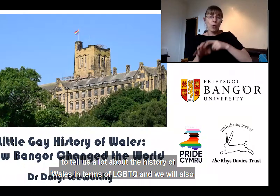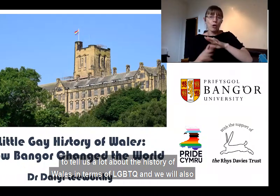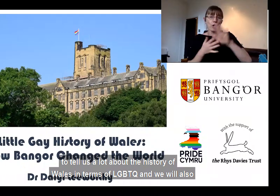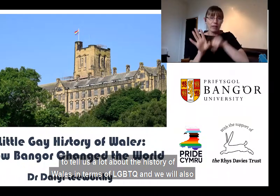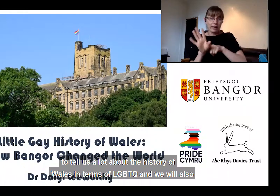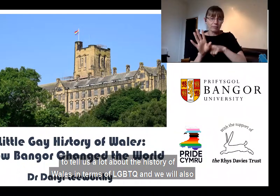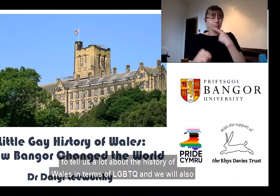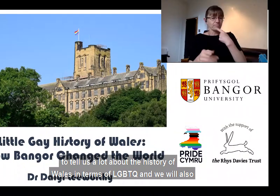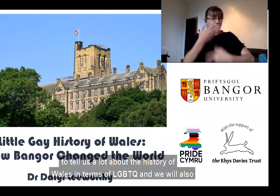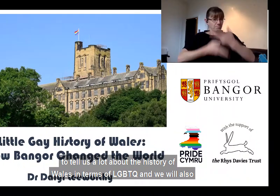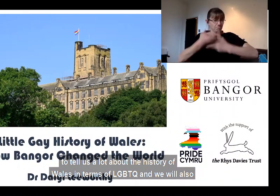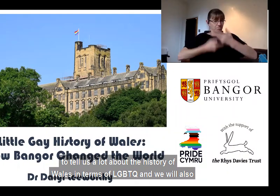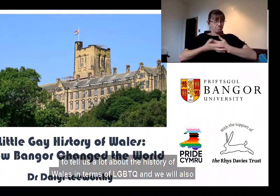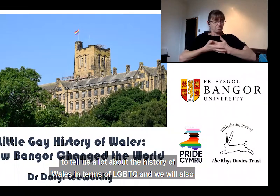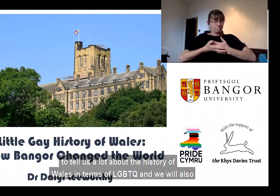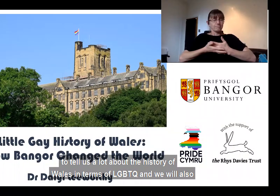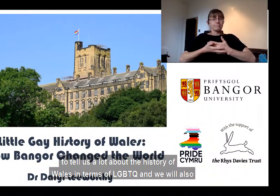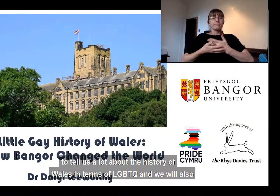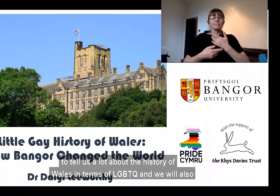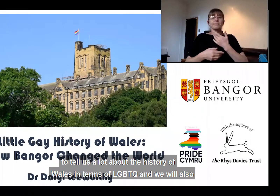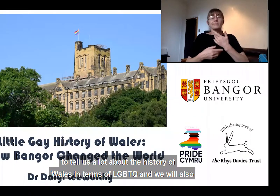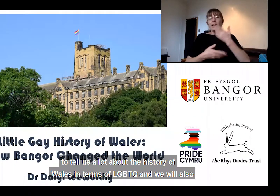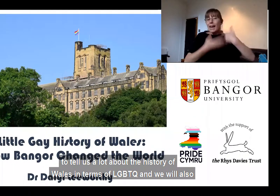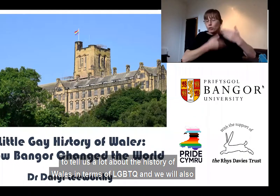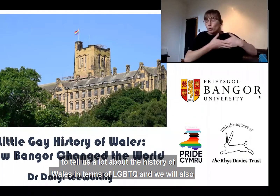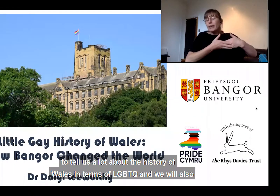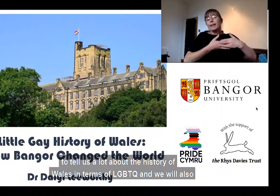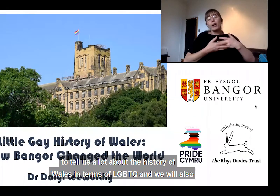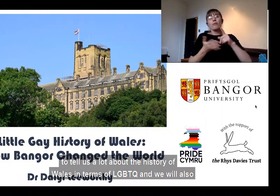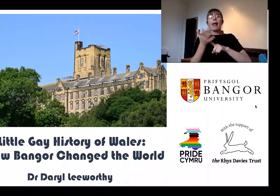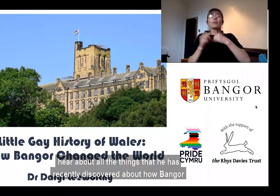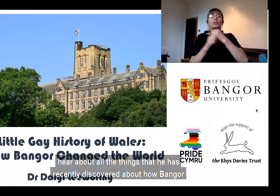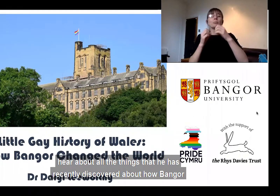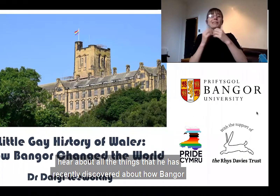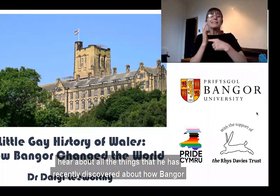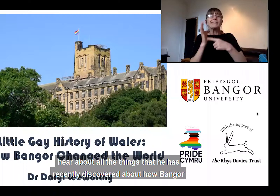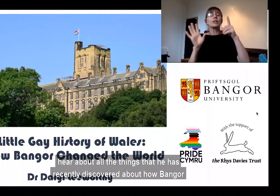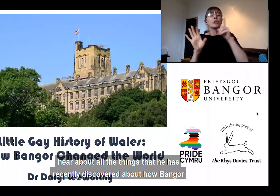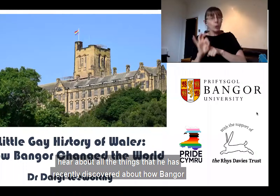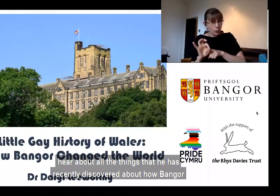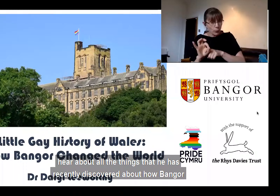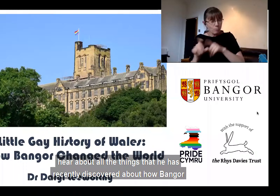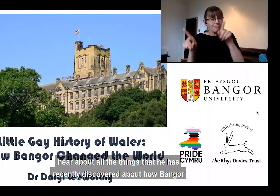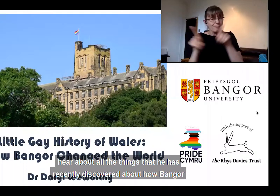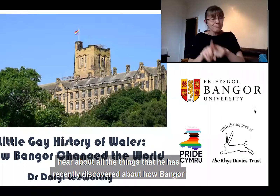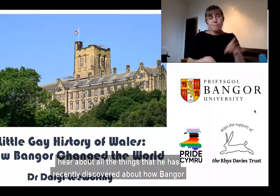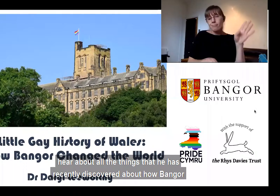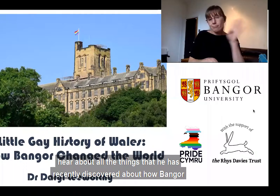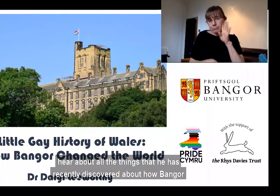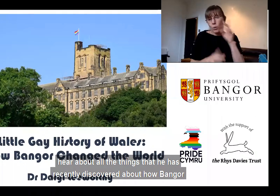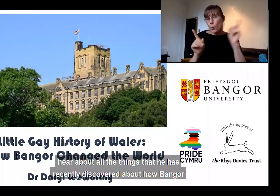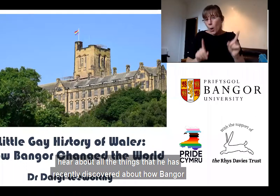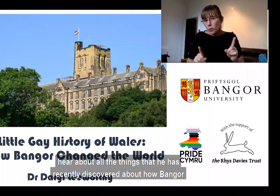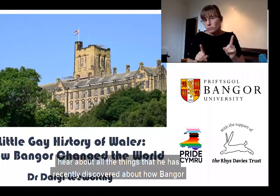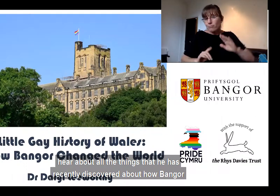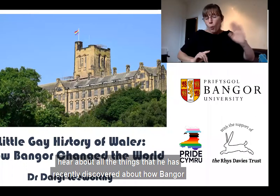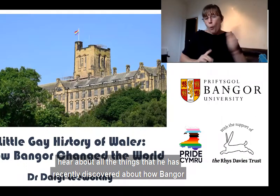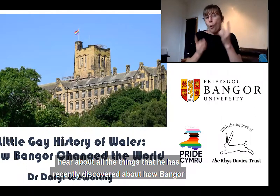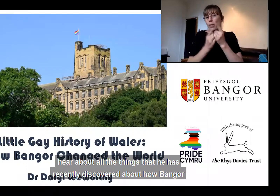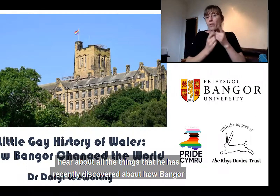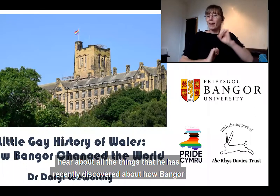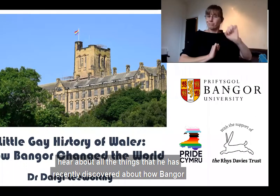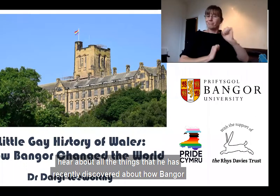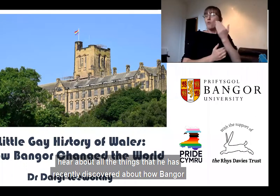of Wales in terms of LGBTQ. And we will also hear about all the things that he has